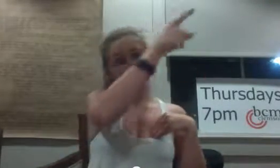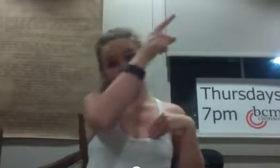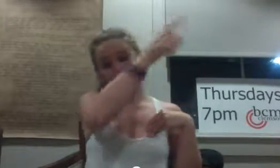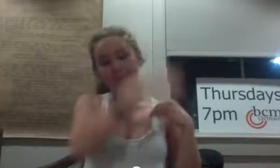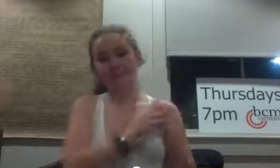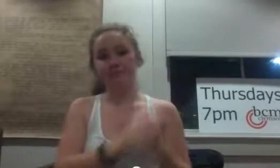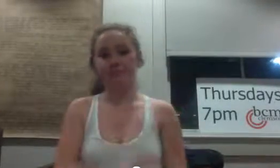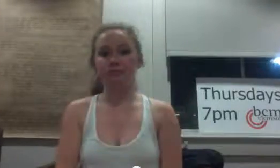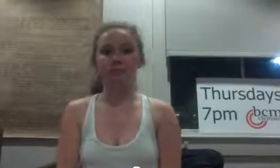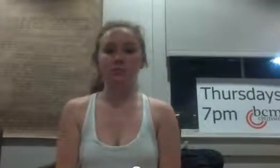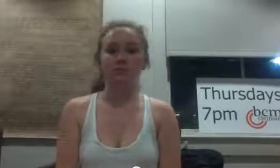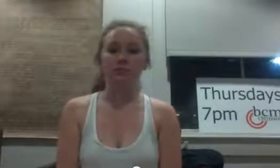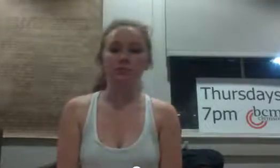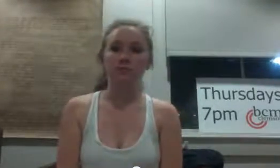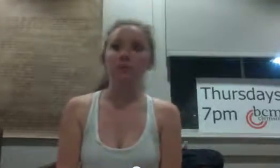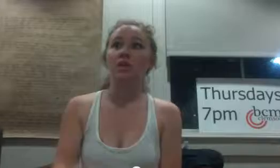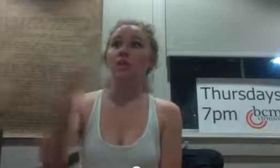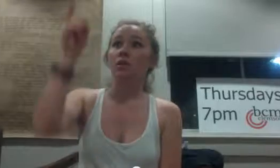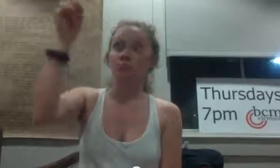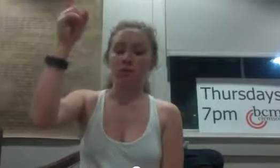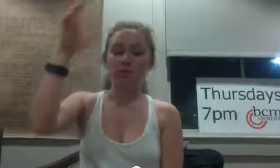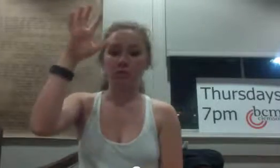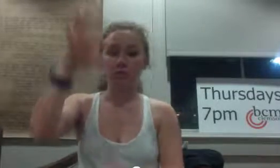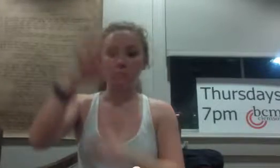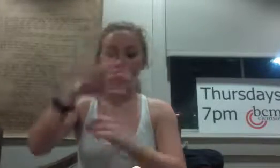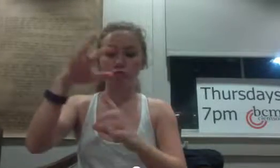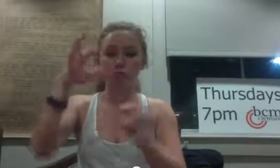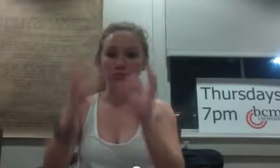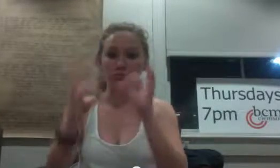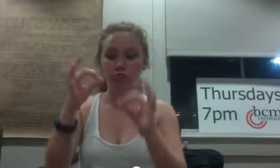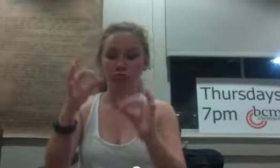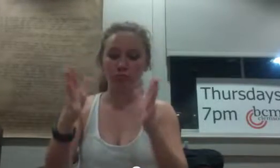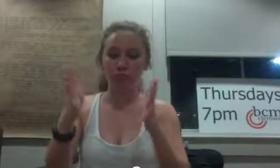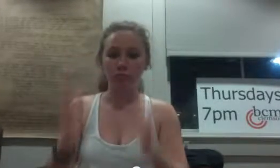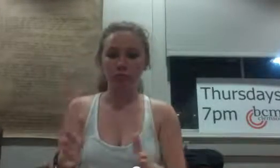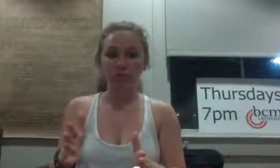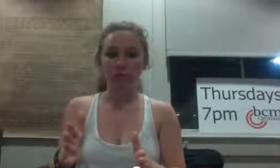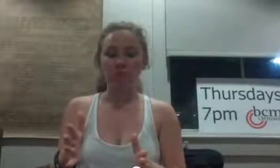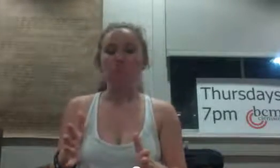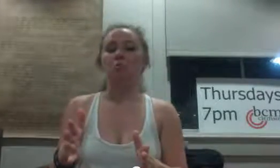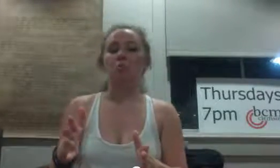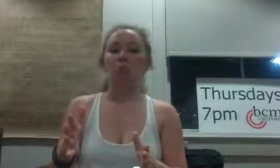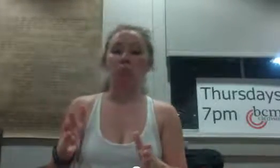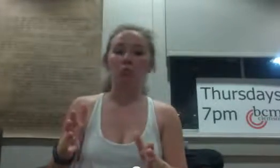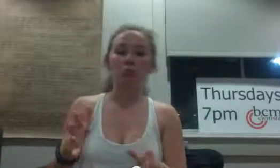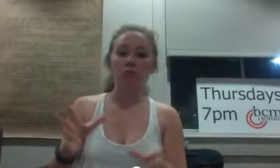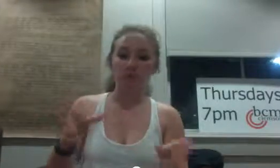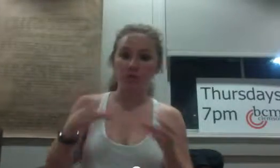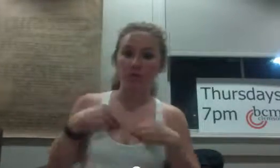must be accepted by the legislative branch in Congress. Another example is the Supreme